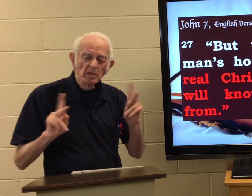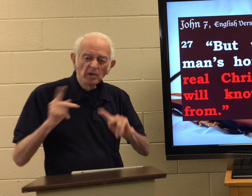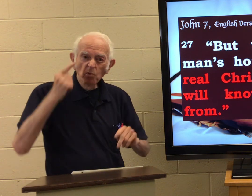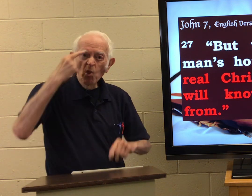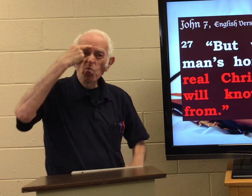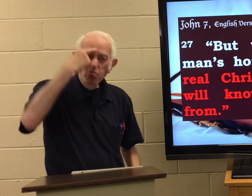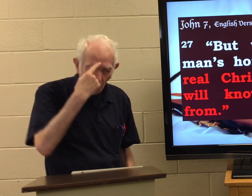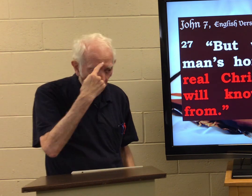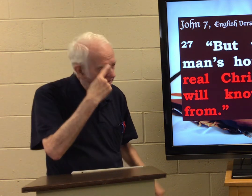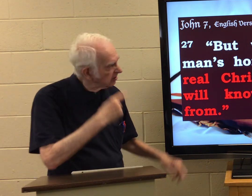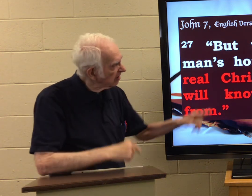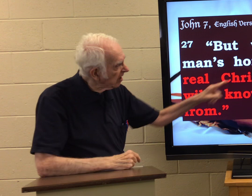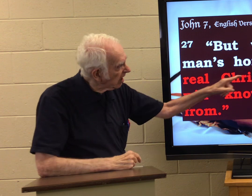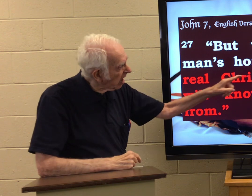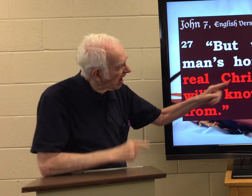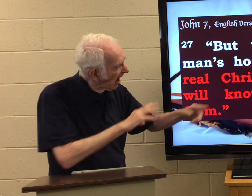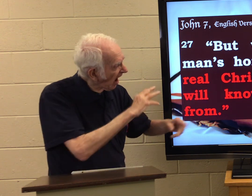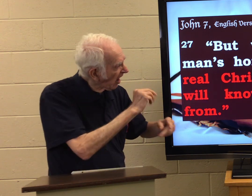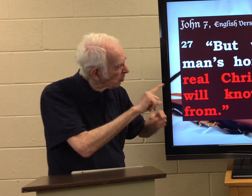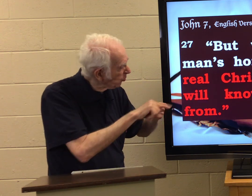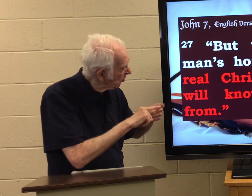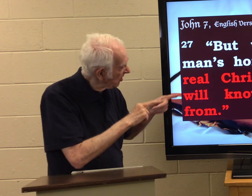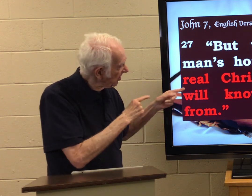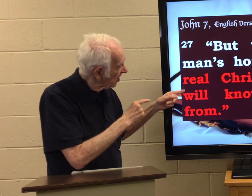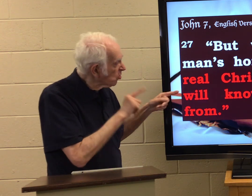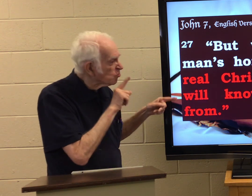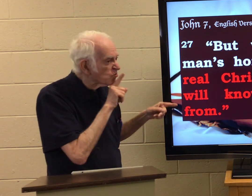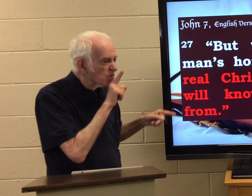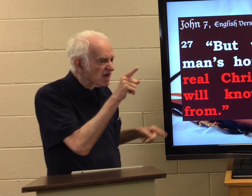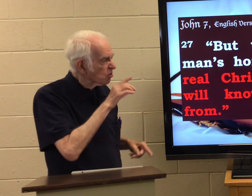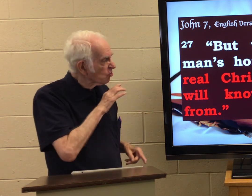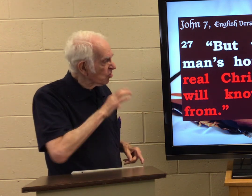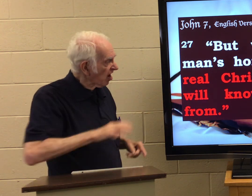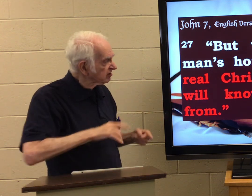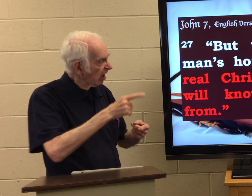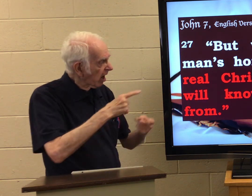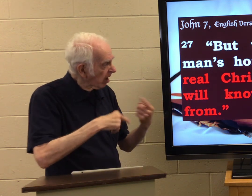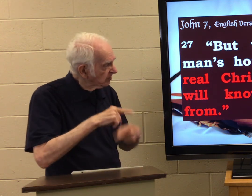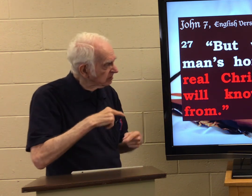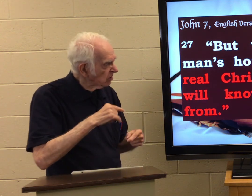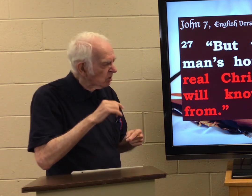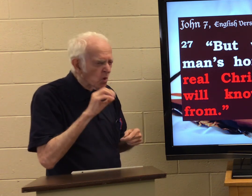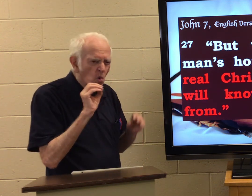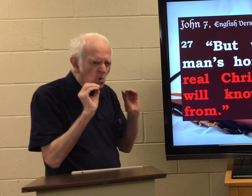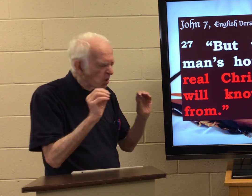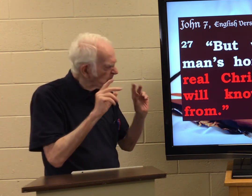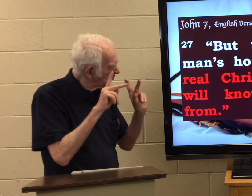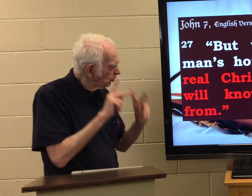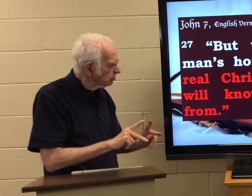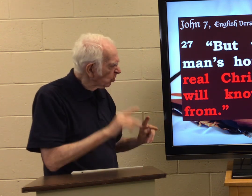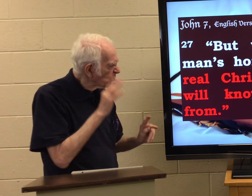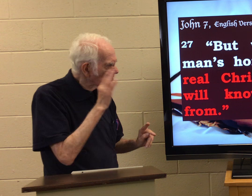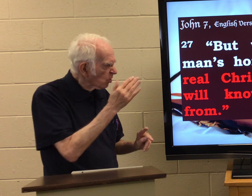And what the people thought, and when the real Christ comes, no person will